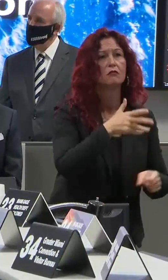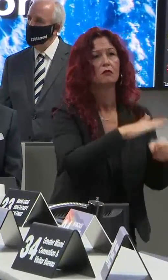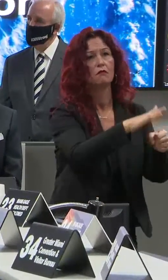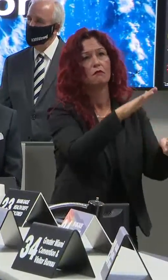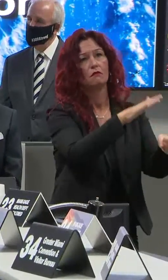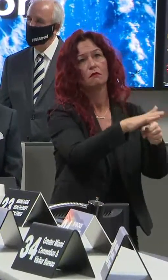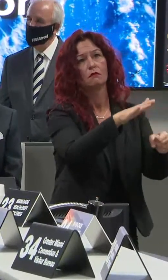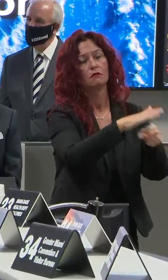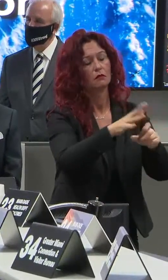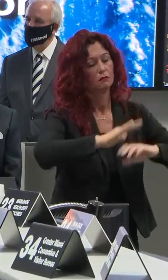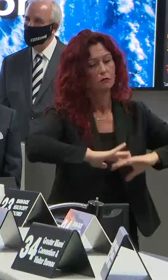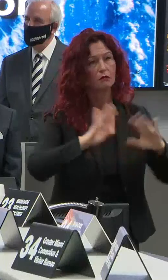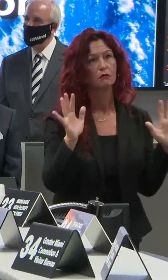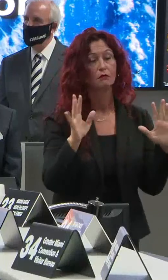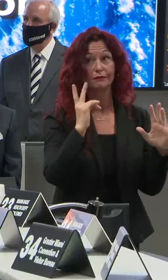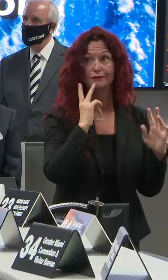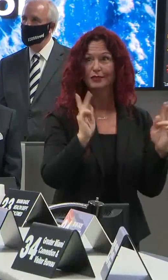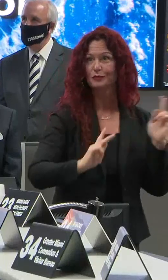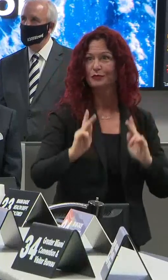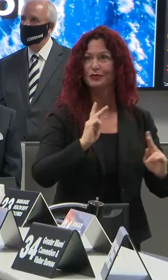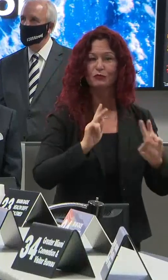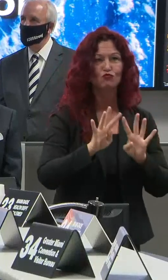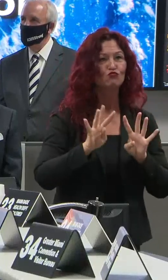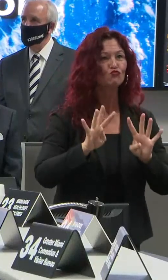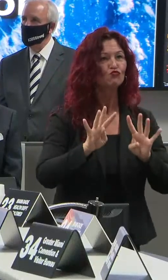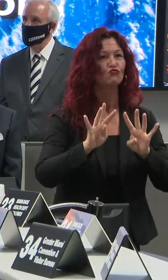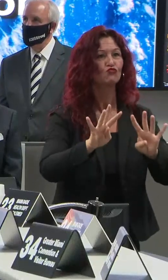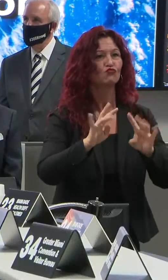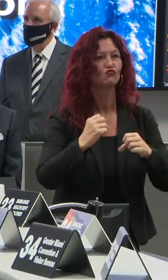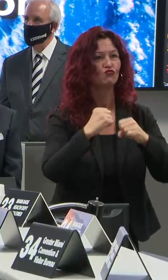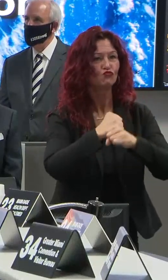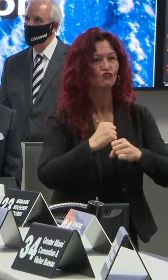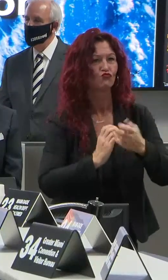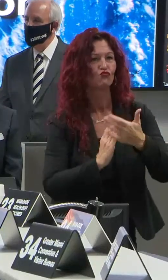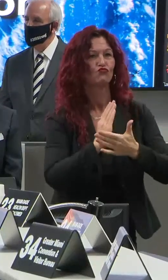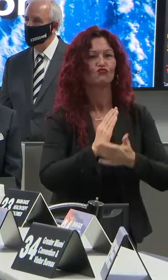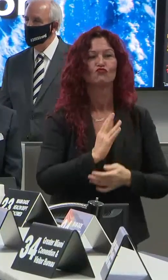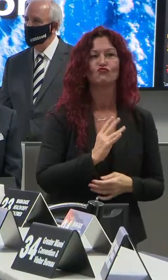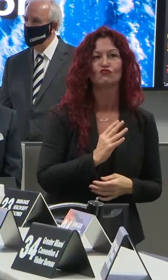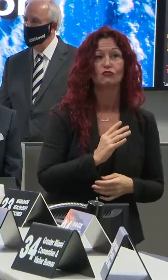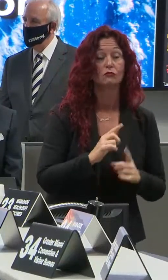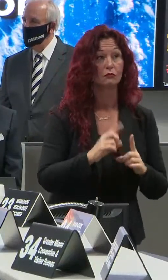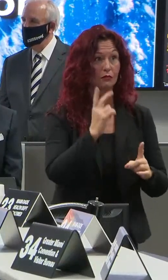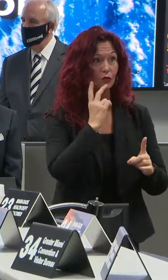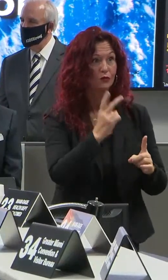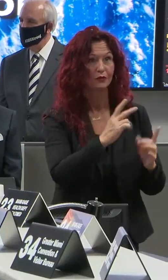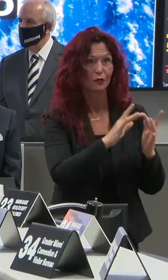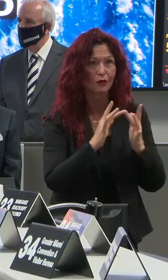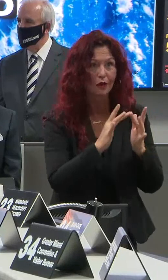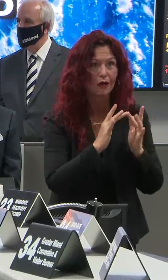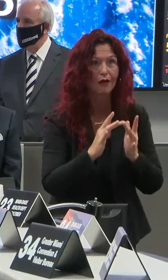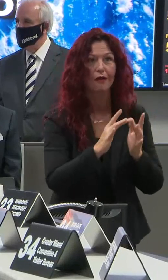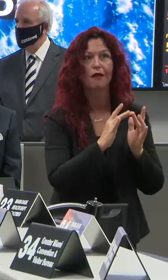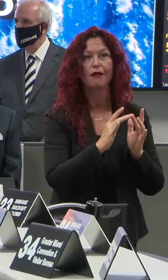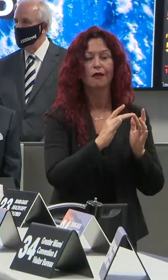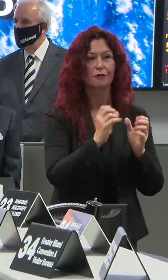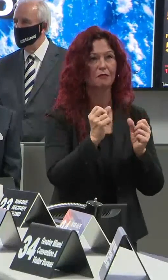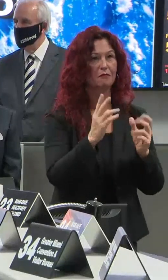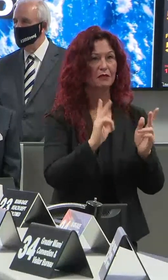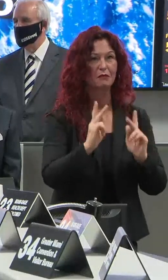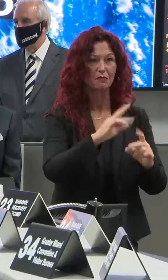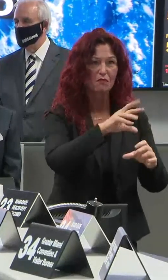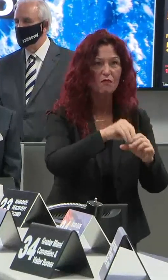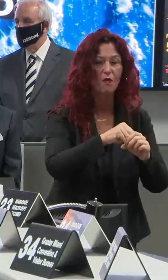As you could probably tell by the news footage, social media posts, and live streams, this movement is made up of young people like